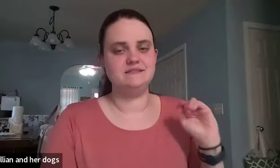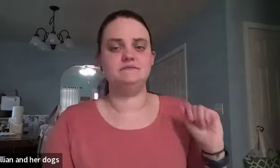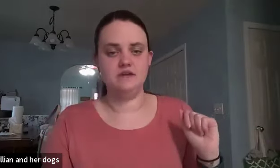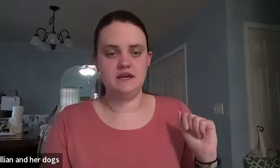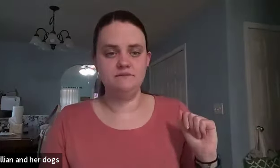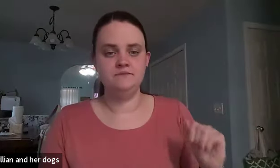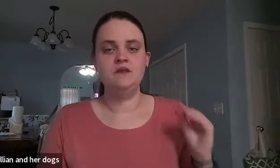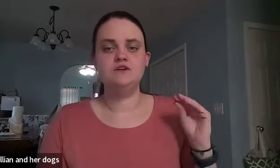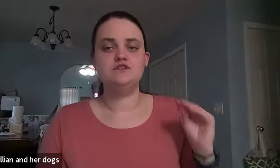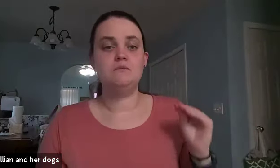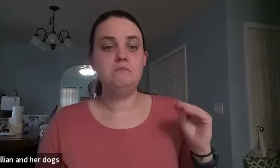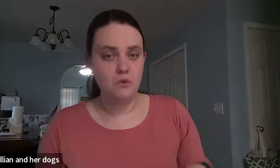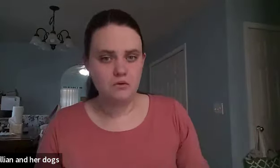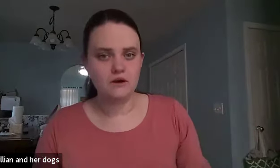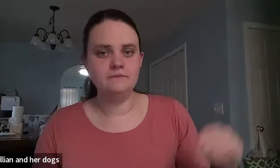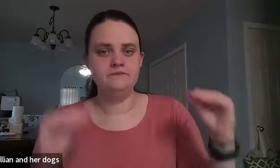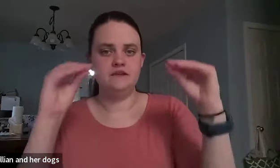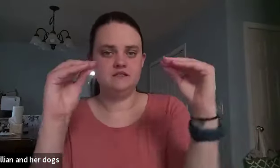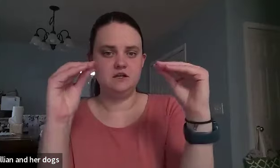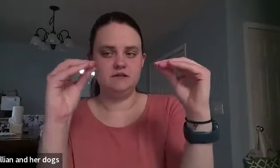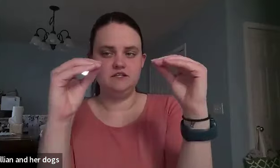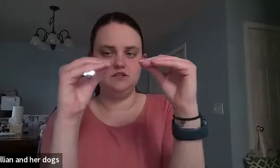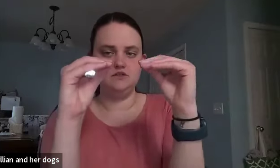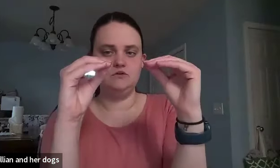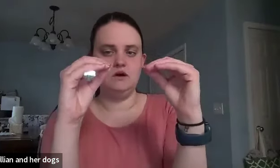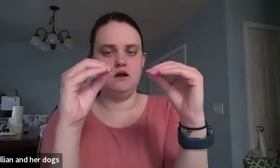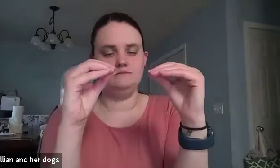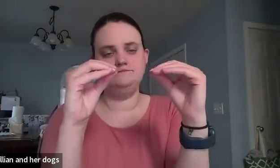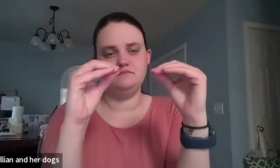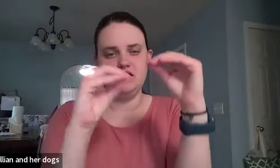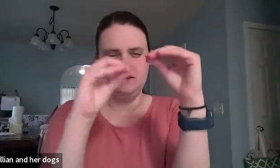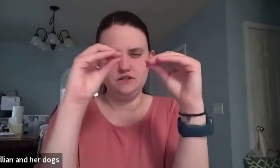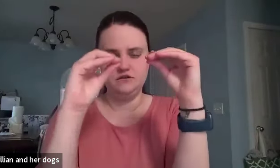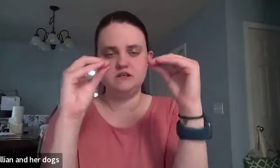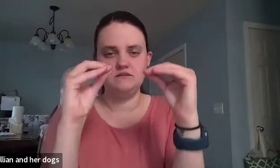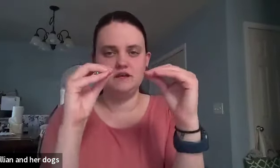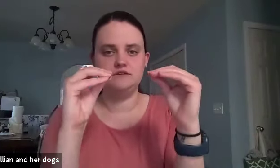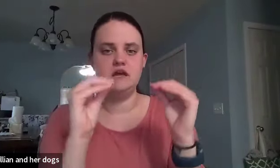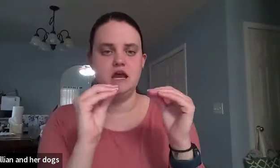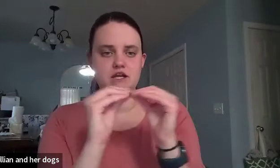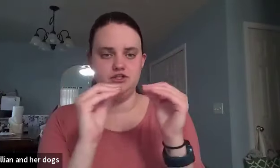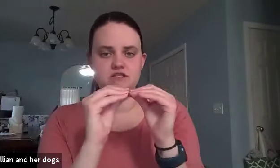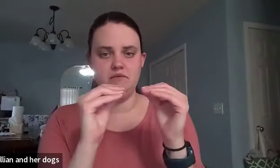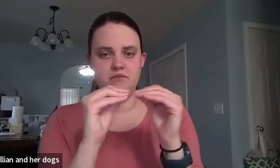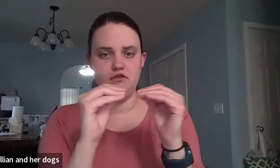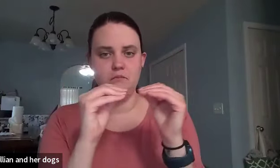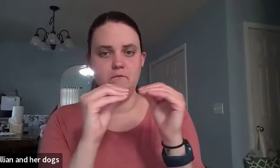less. Okay. So more is going to be two kind of circles, kind of flat O's, and you just tap them together.